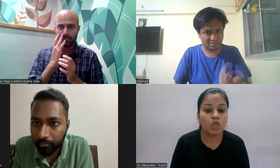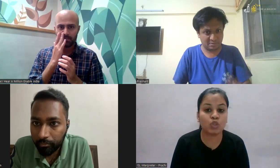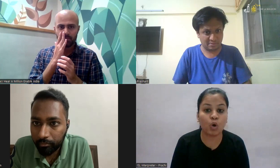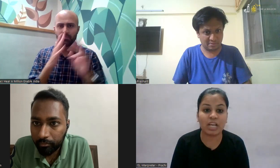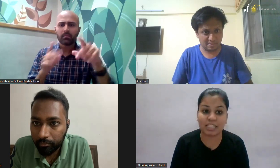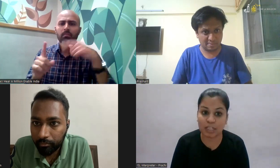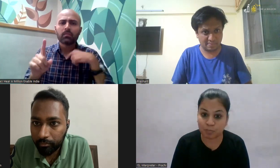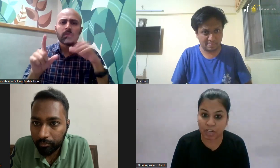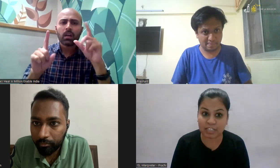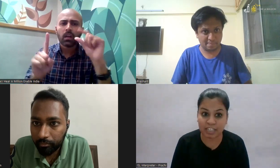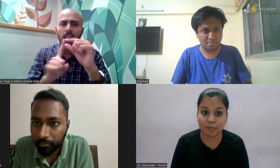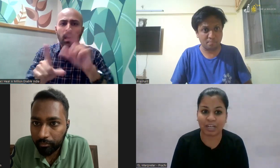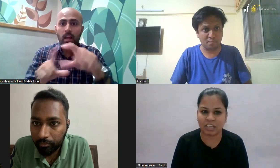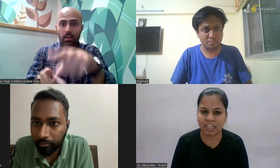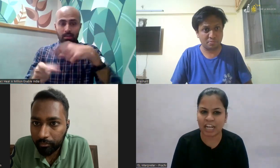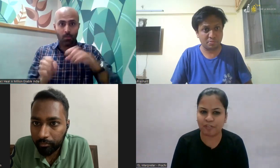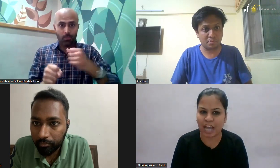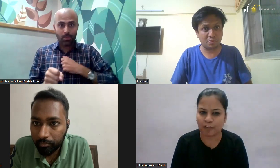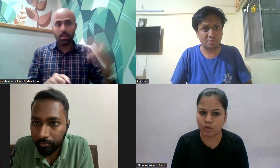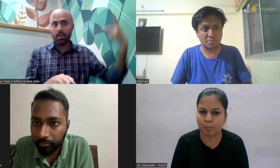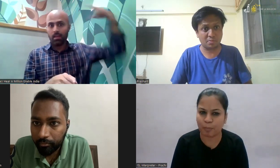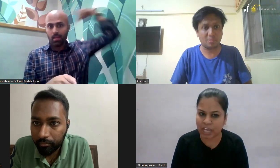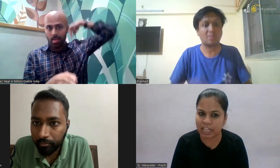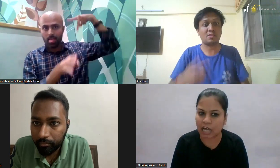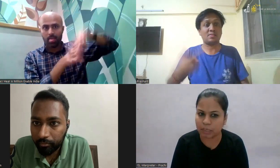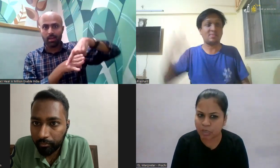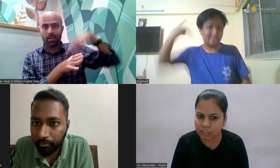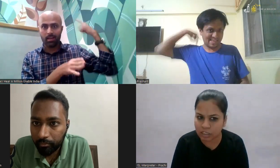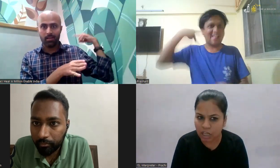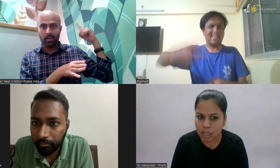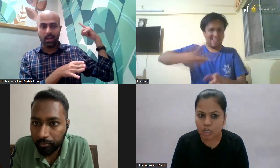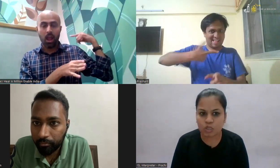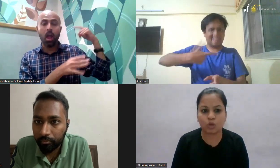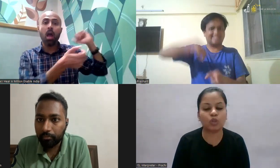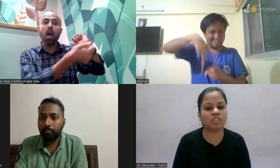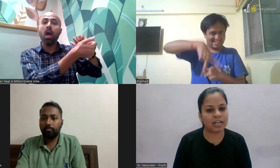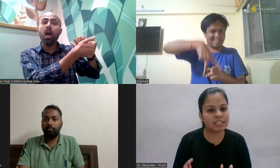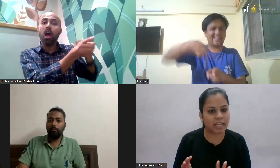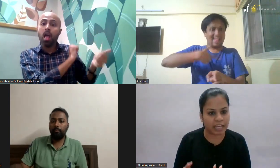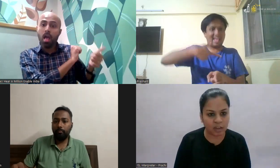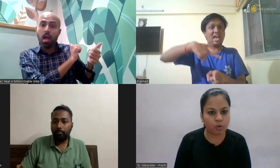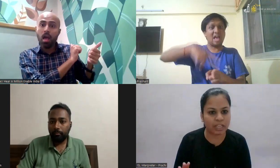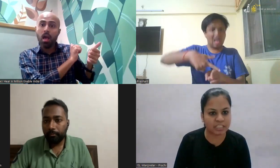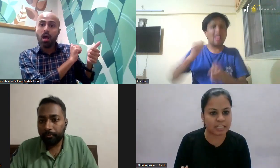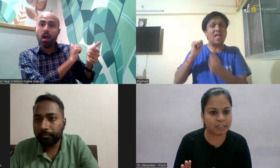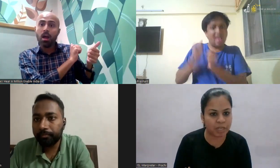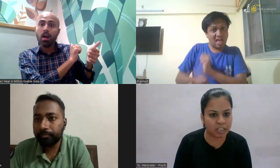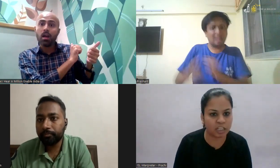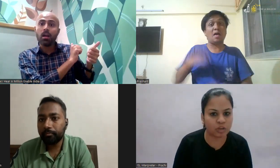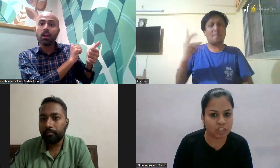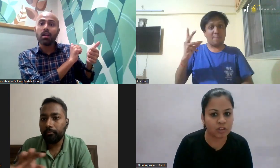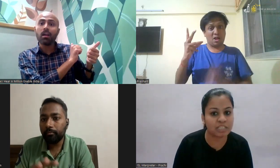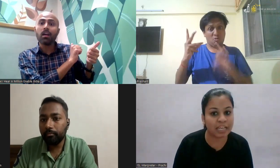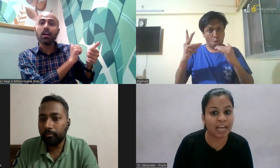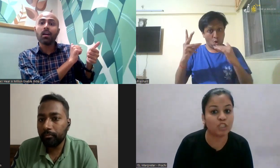accident. So is this mandatory that we have to pay the other person? So Tushar is saying, okay, just let me clear